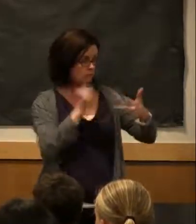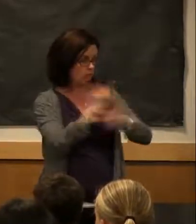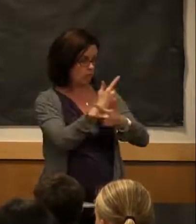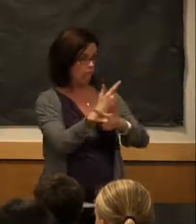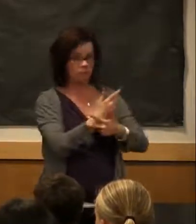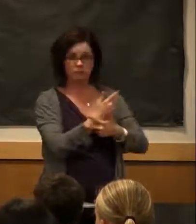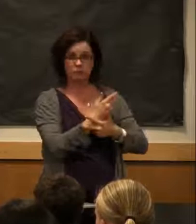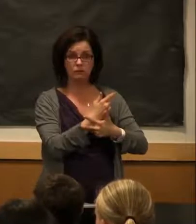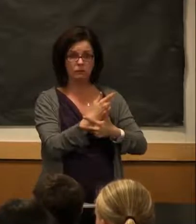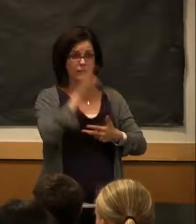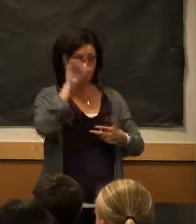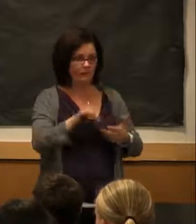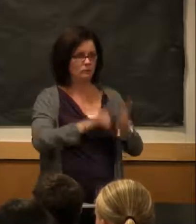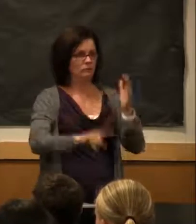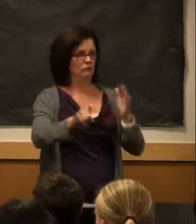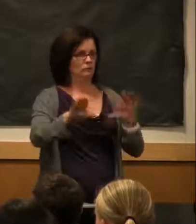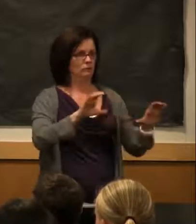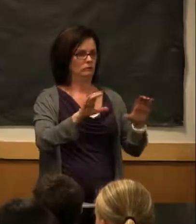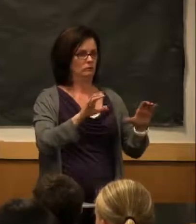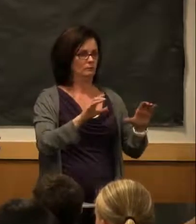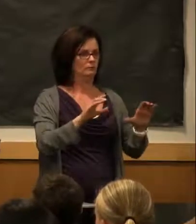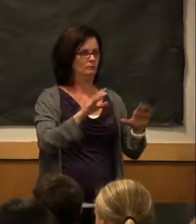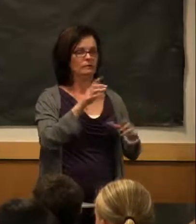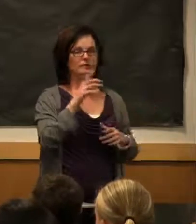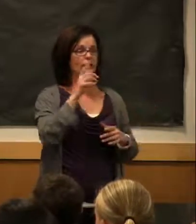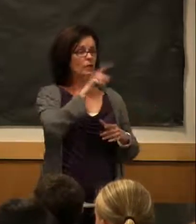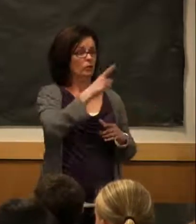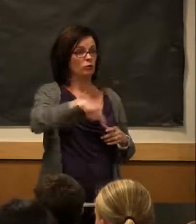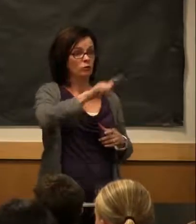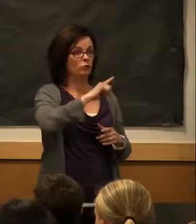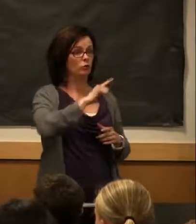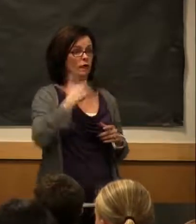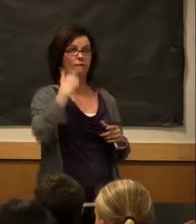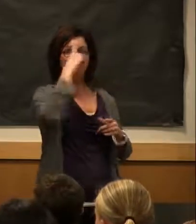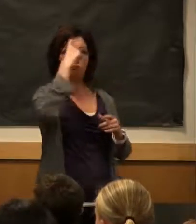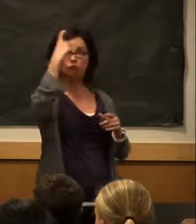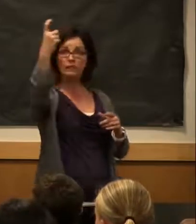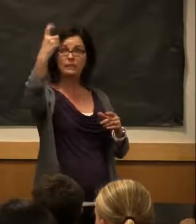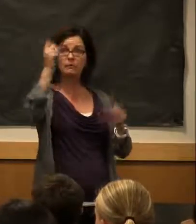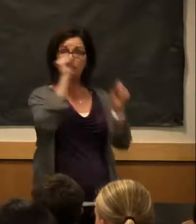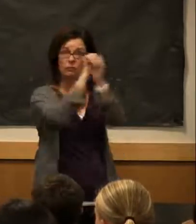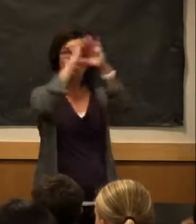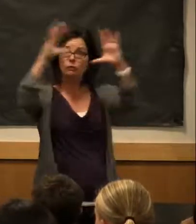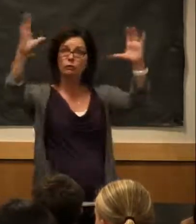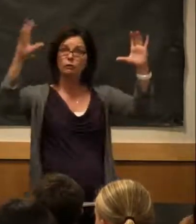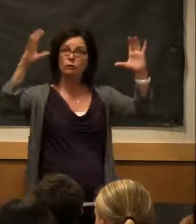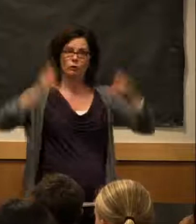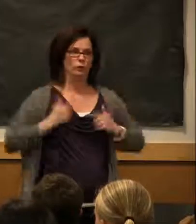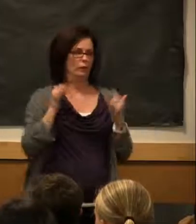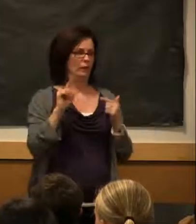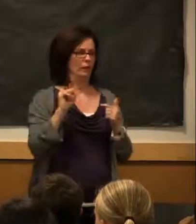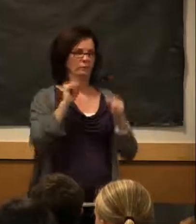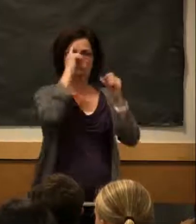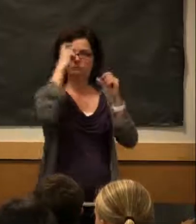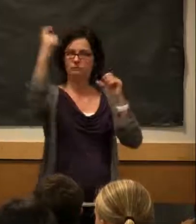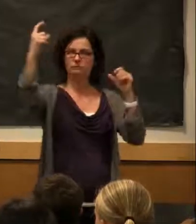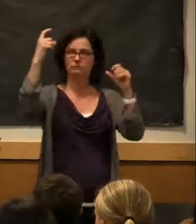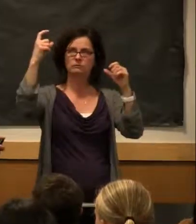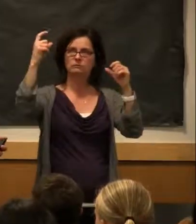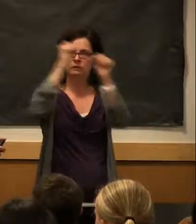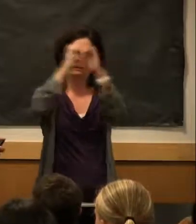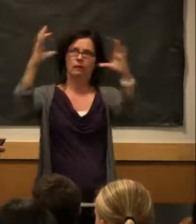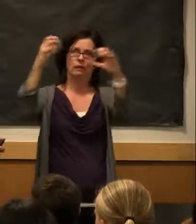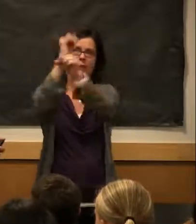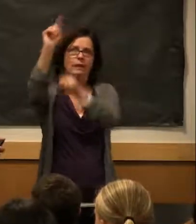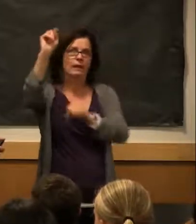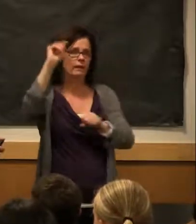Okay? That's what you need to do. And you live your dream until that's not your dream anymore. Because I got talked down to my